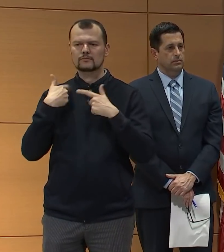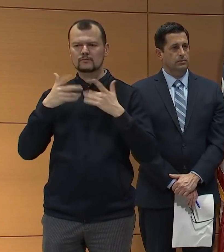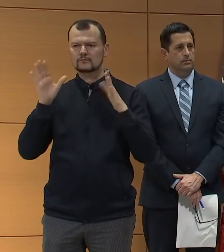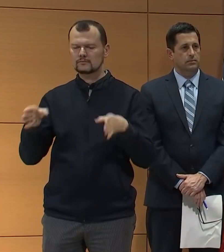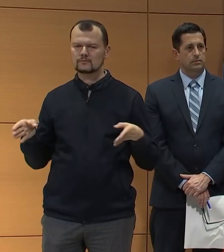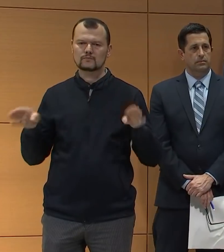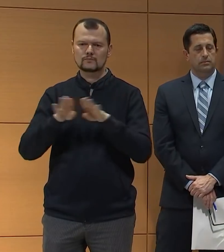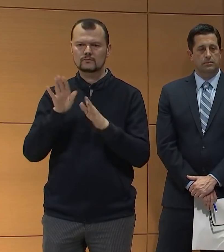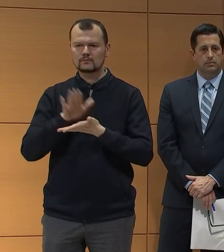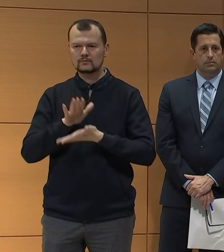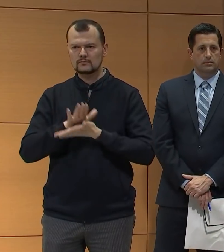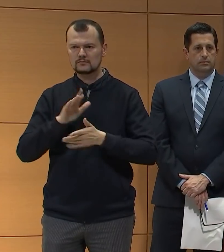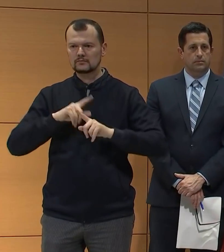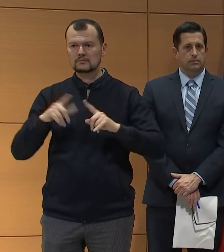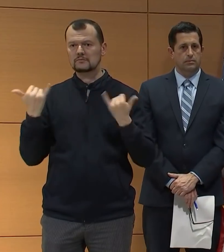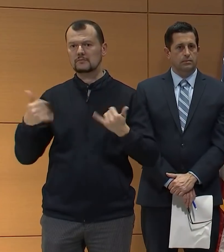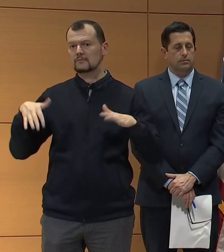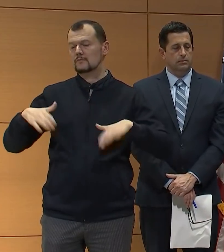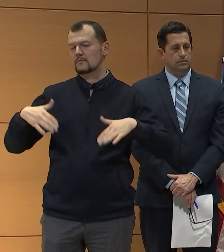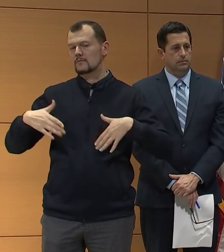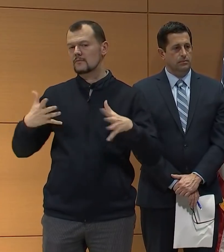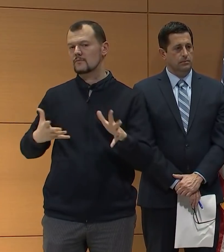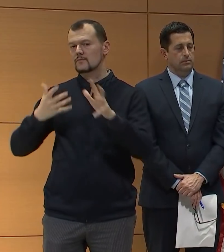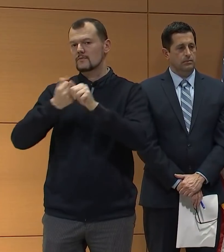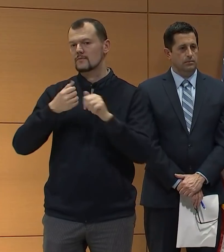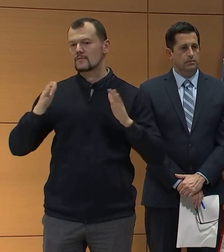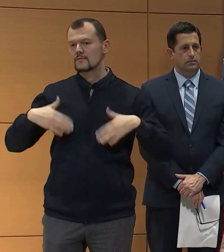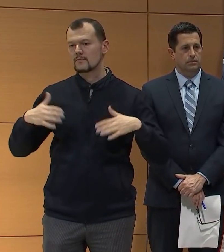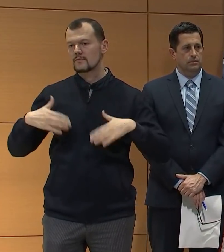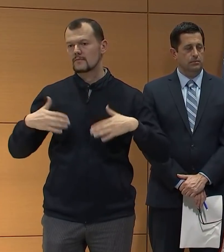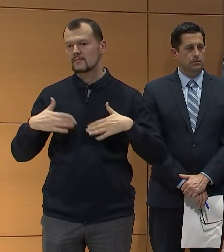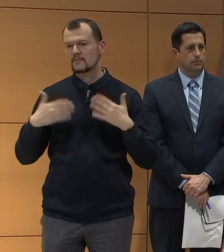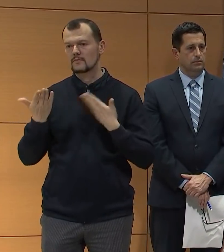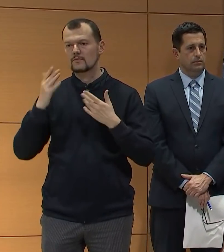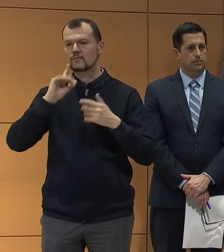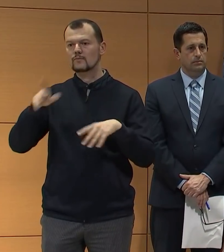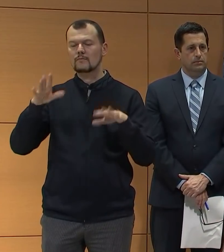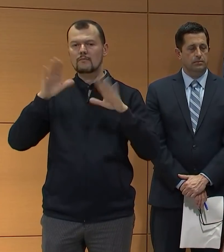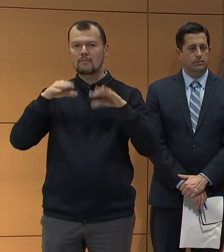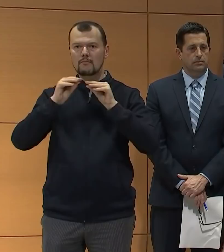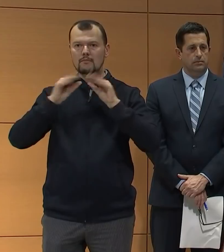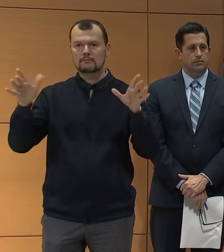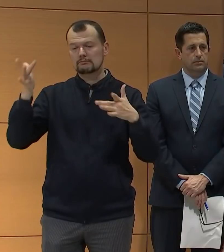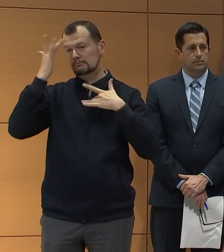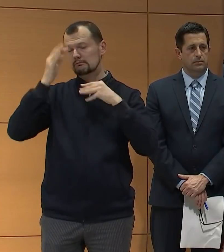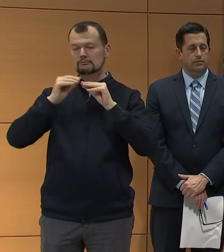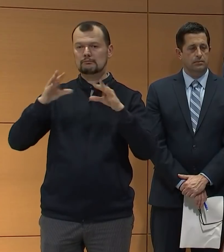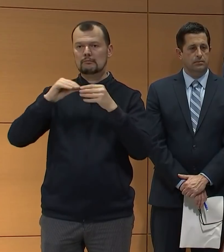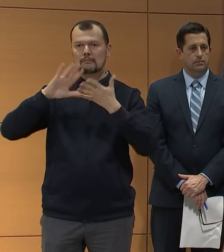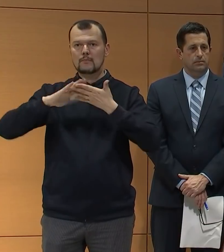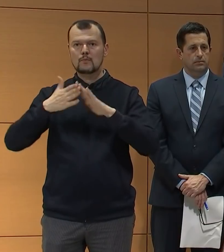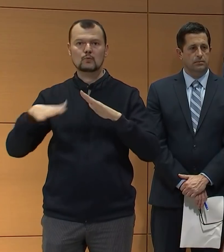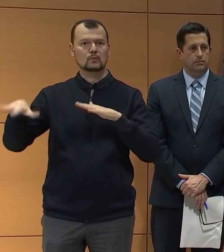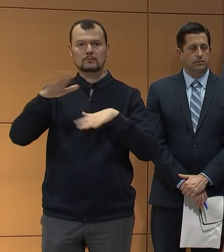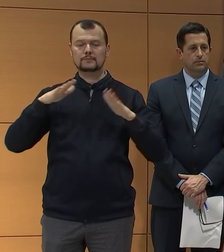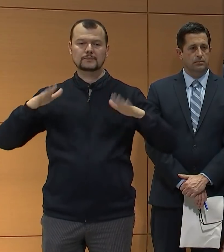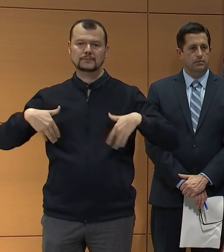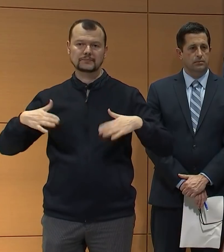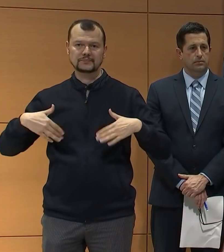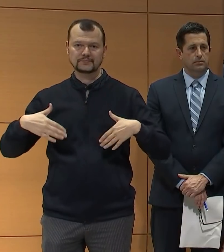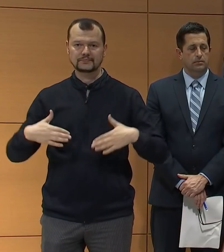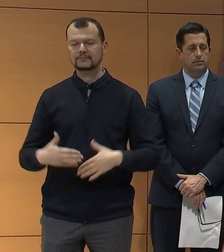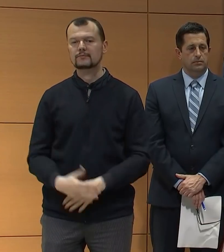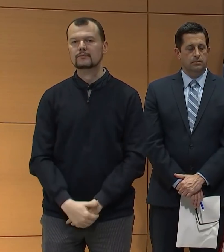information. We do not have community spread in Fairfax County according to the health officials that they've shared, and we need to continue to